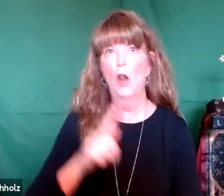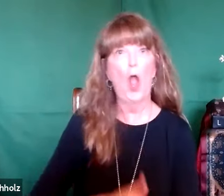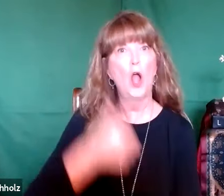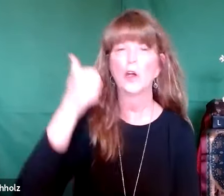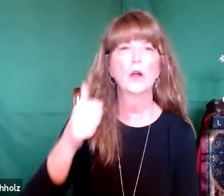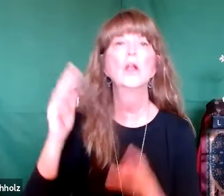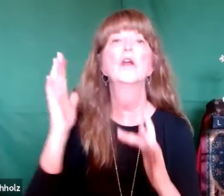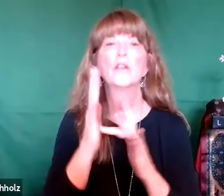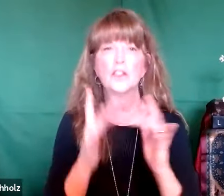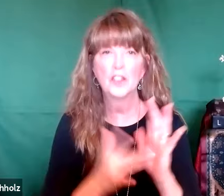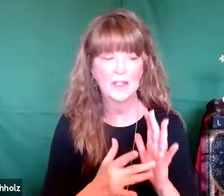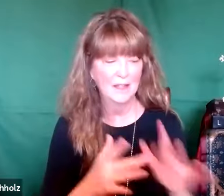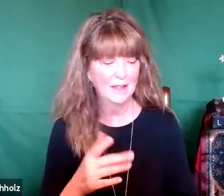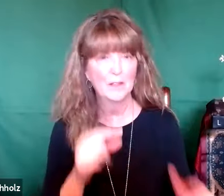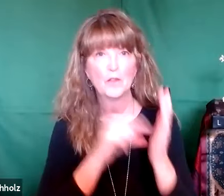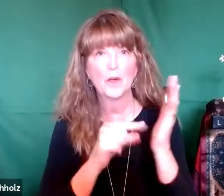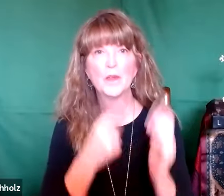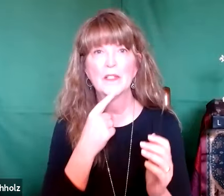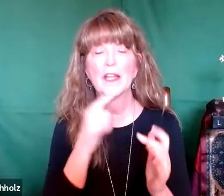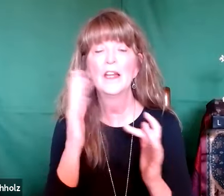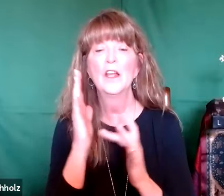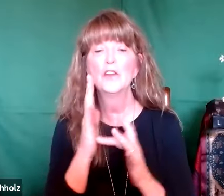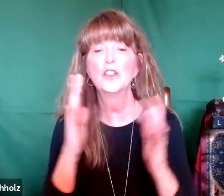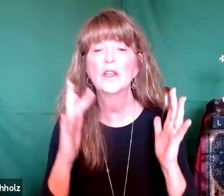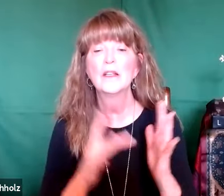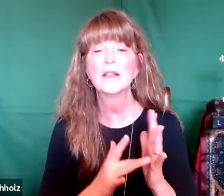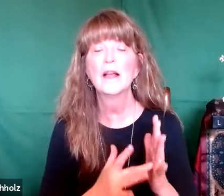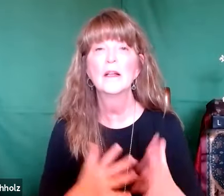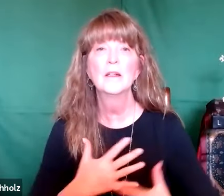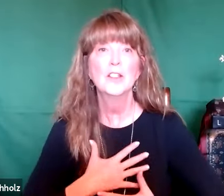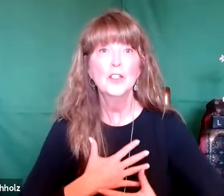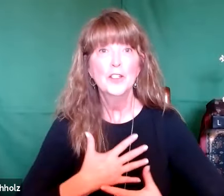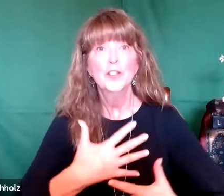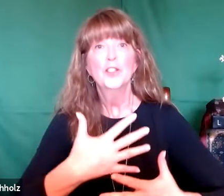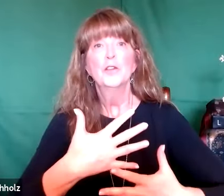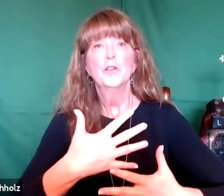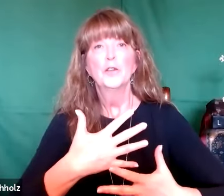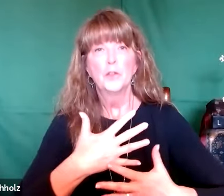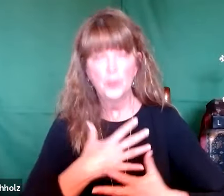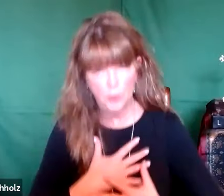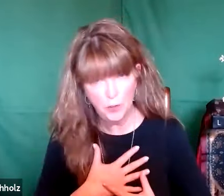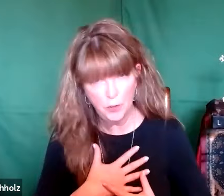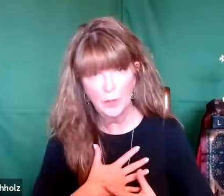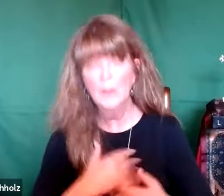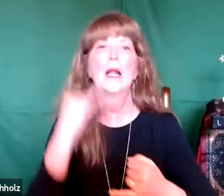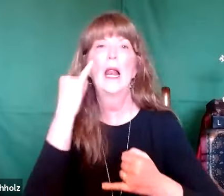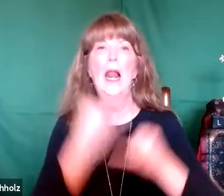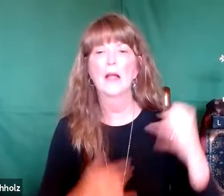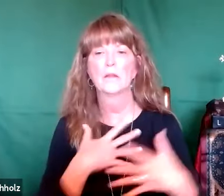But Jesus did not drink the wine vinegar or live longer. The scripture says that Jesus